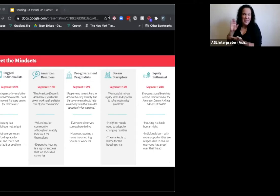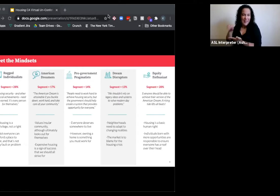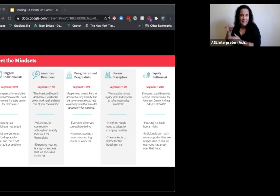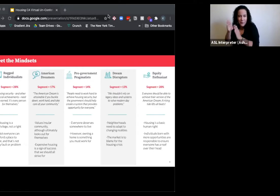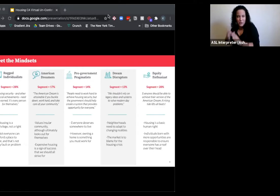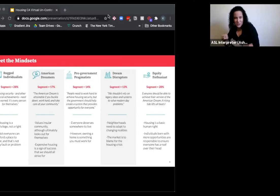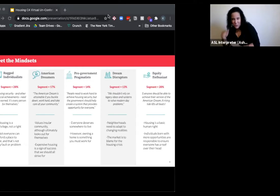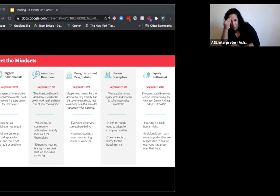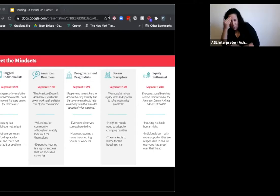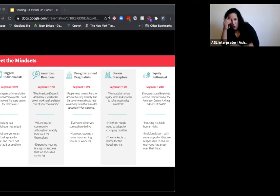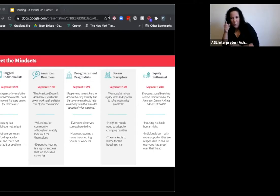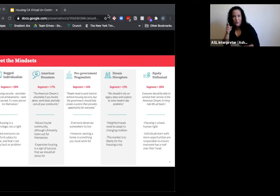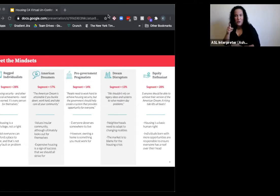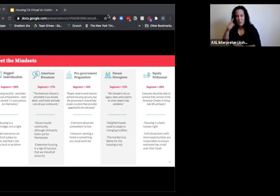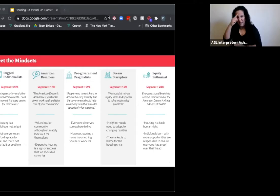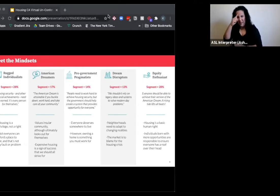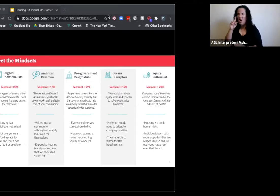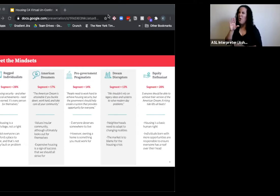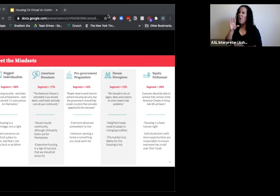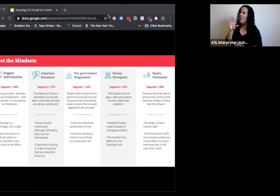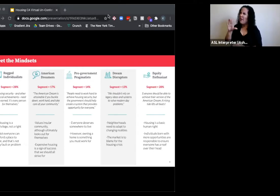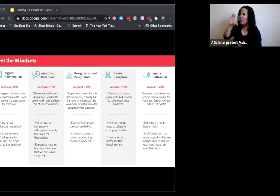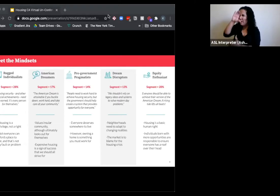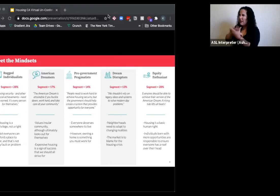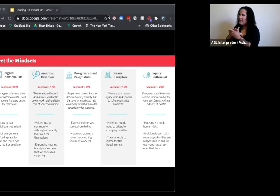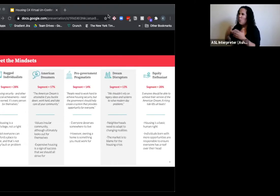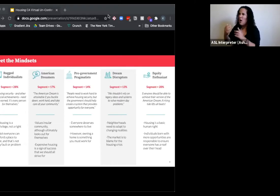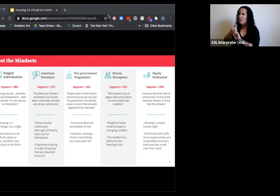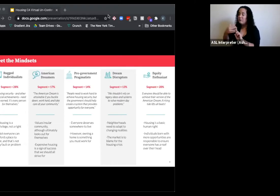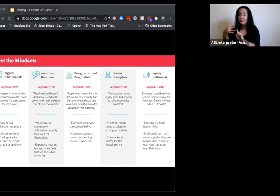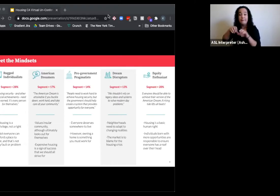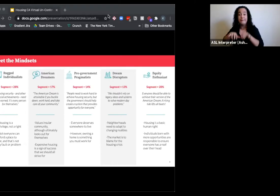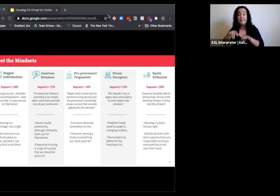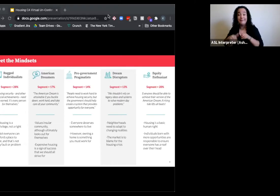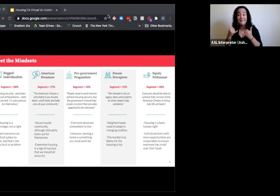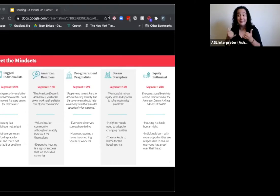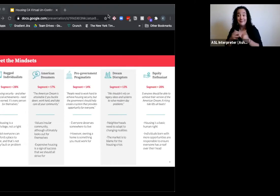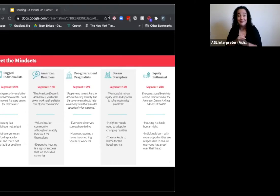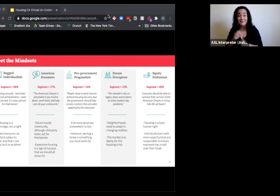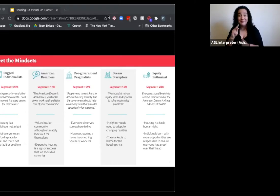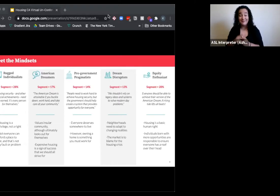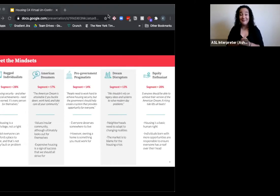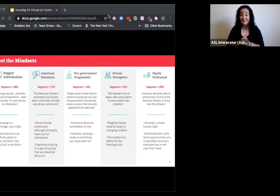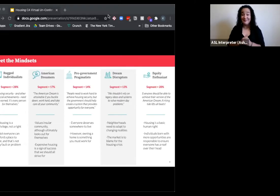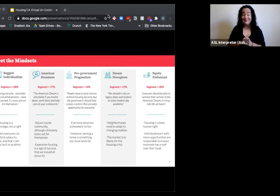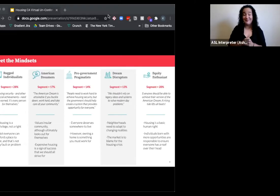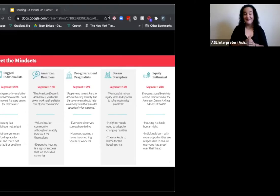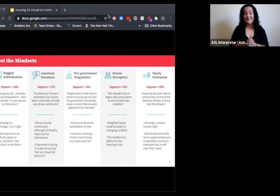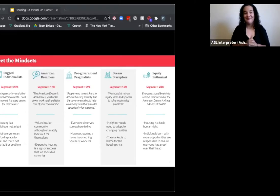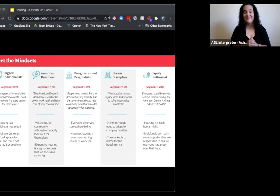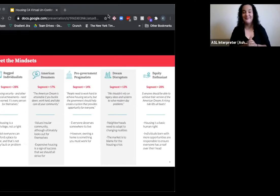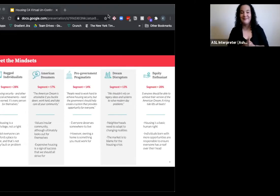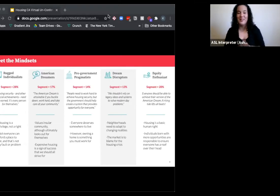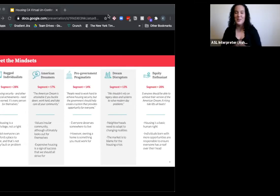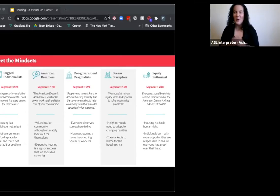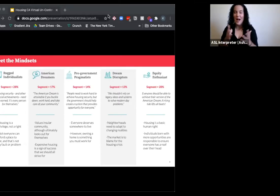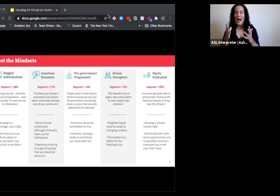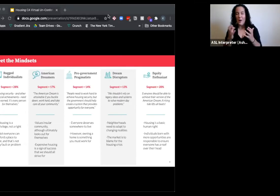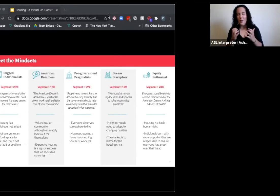of rhetorically pose to them. Would love to just have a little conversation around how real and relatable these segments